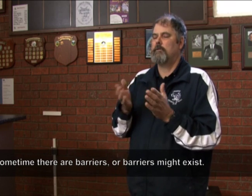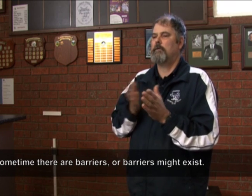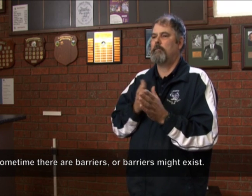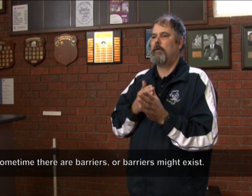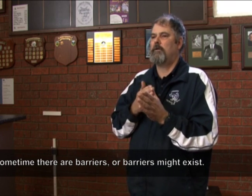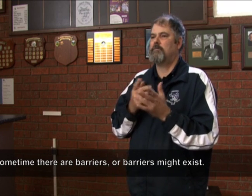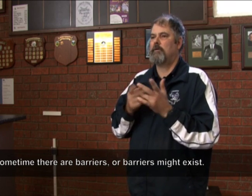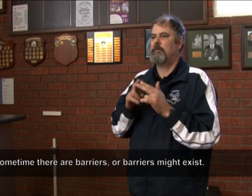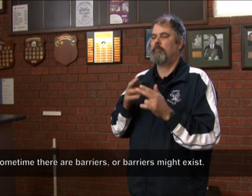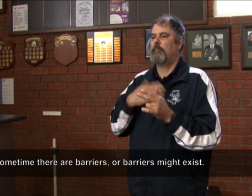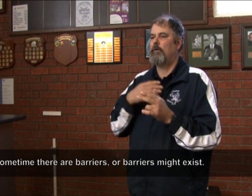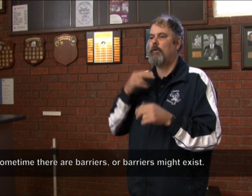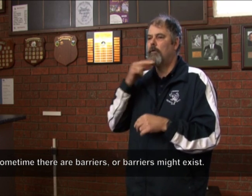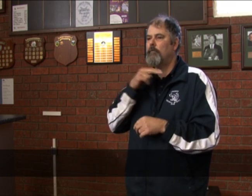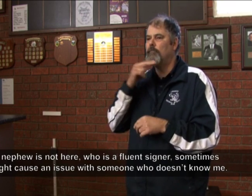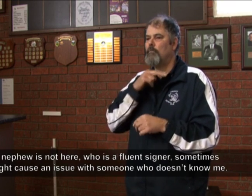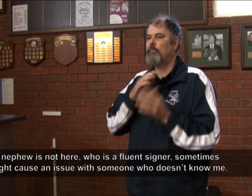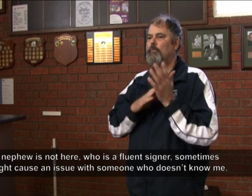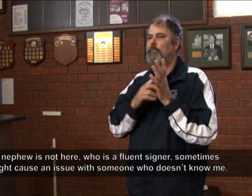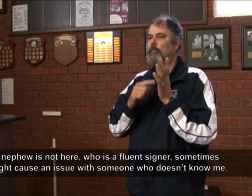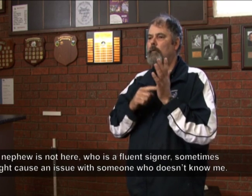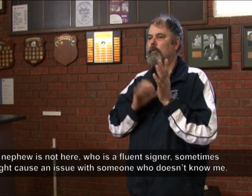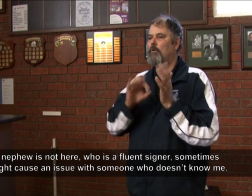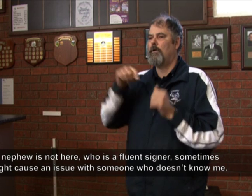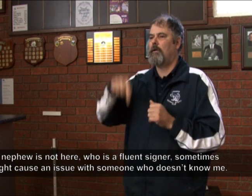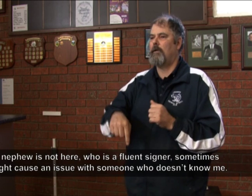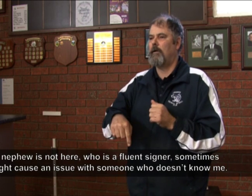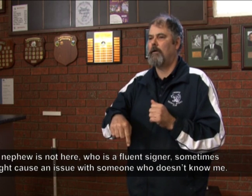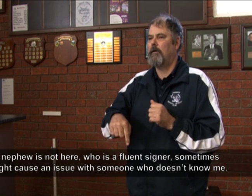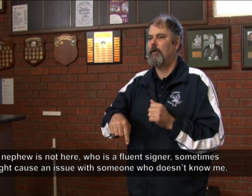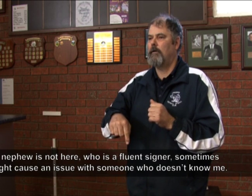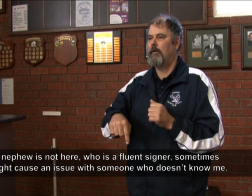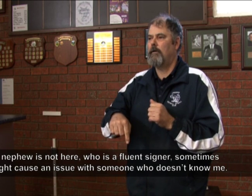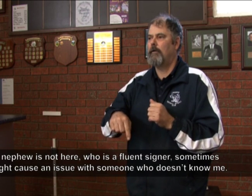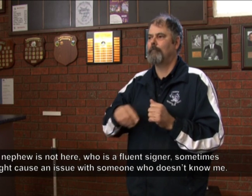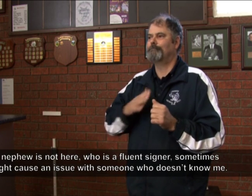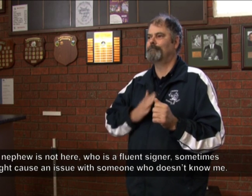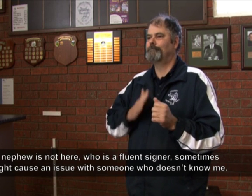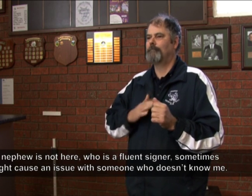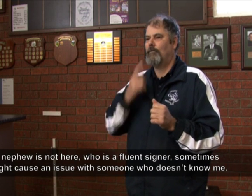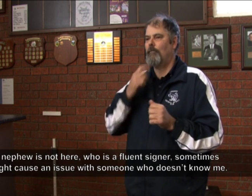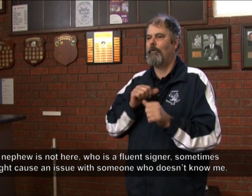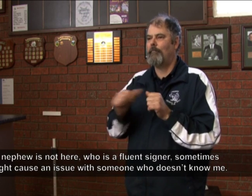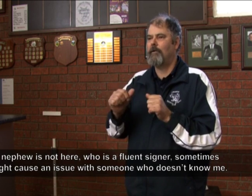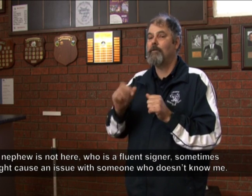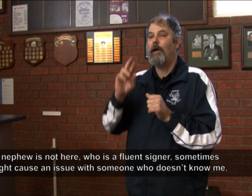Sometimes, yes, sometimes there are barriers, or a barrier might exist. For example, if my nephew's not here who's a fluent